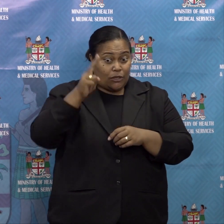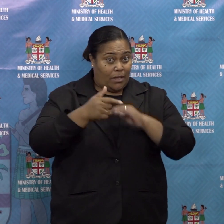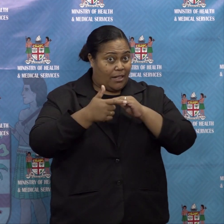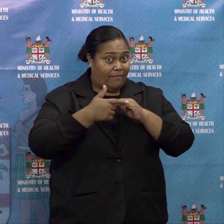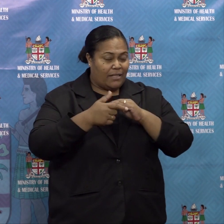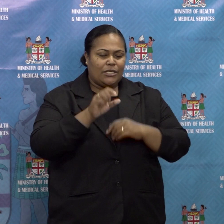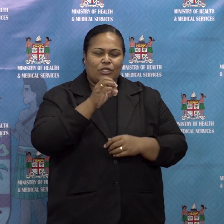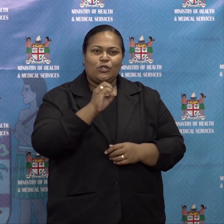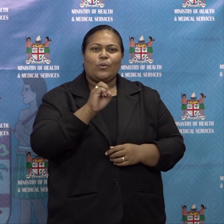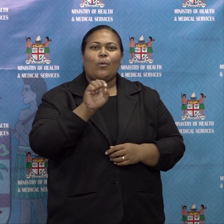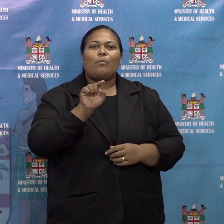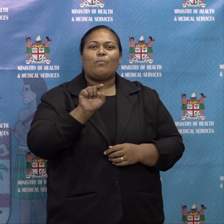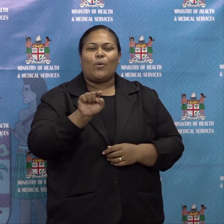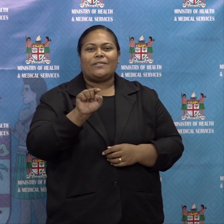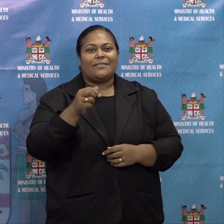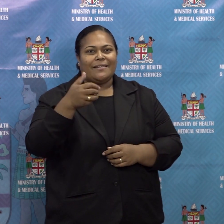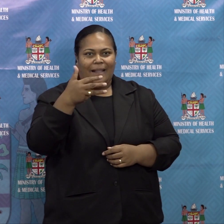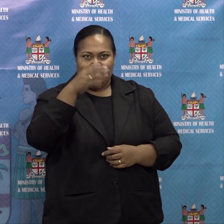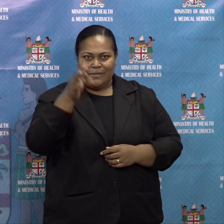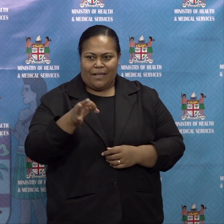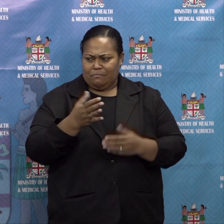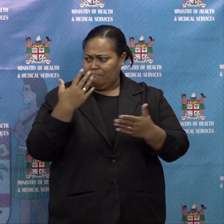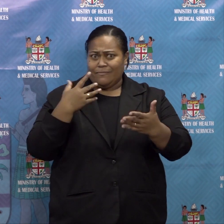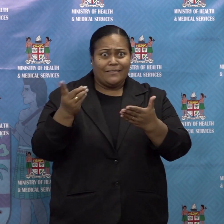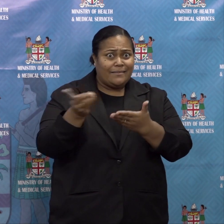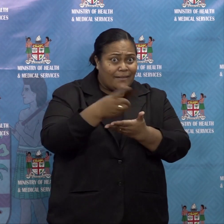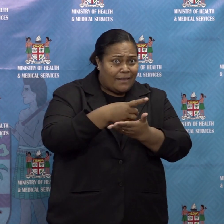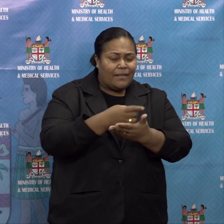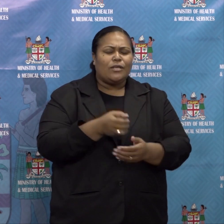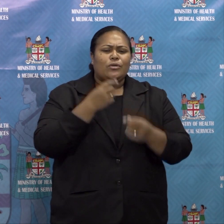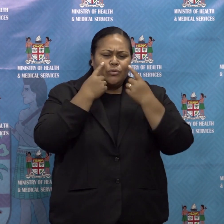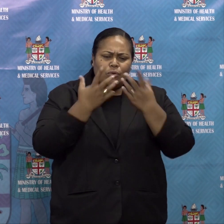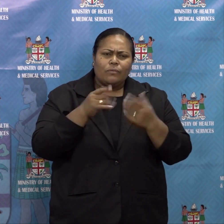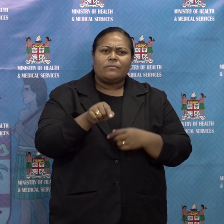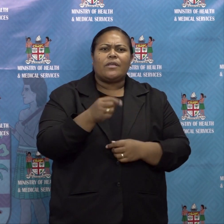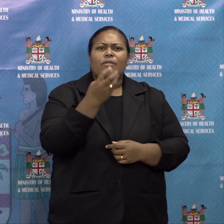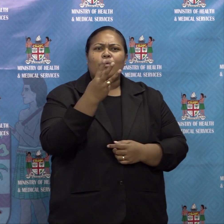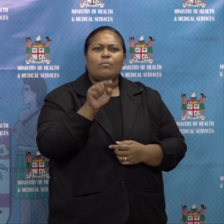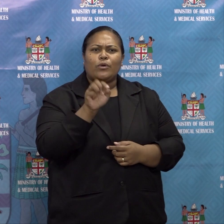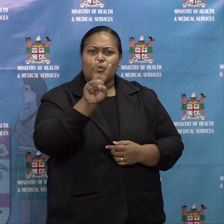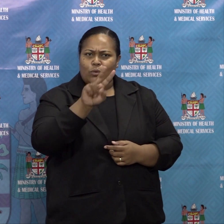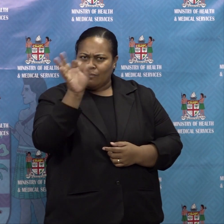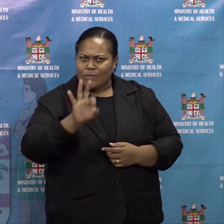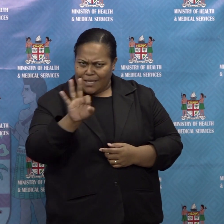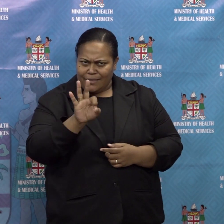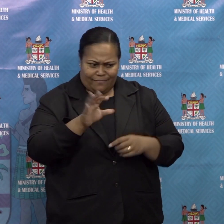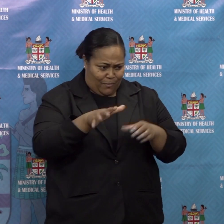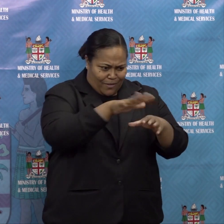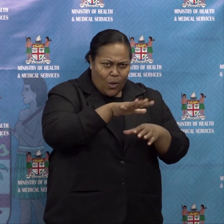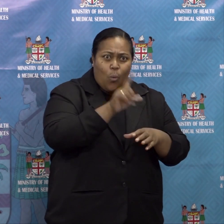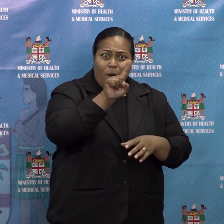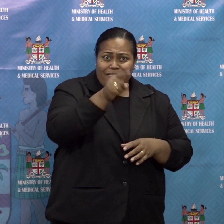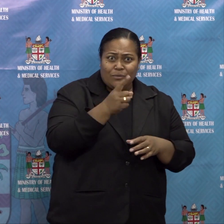0.9%. The most recent data shows that 3.2 tests per 1,000 population are being conducted in the Central